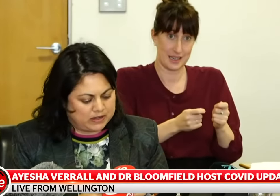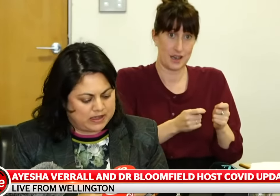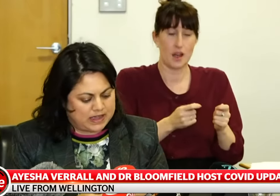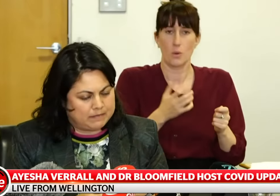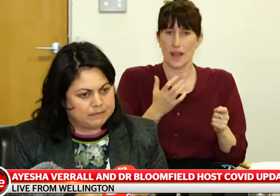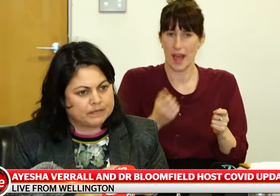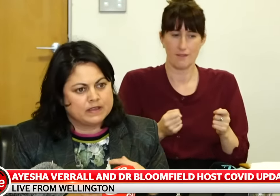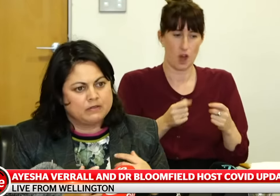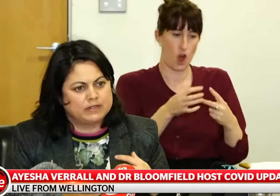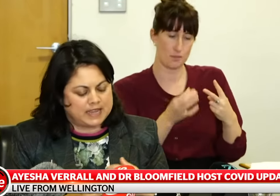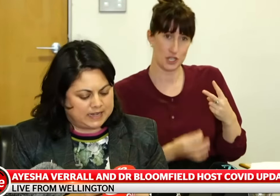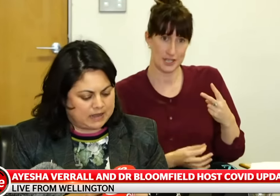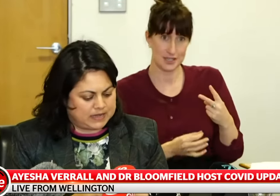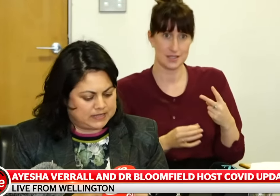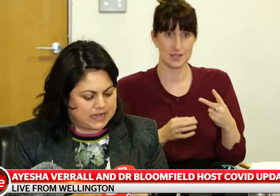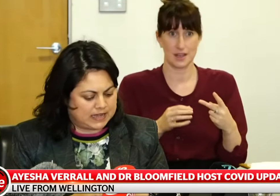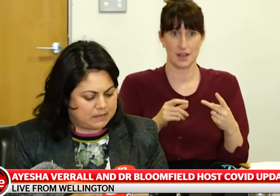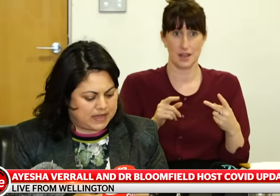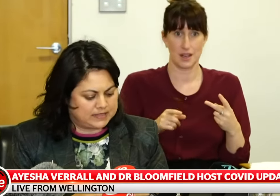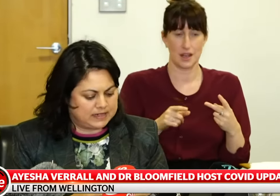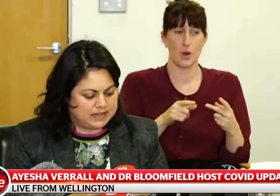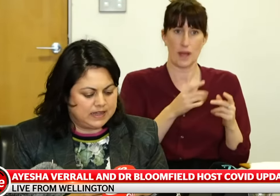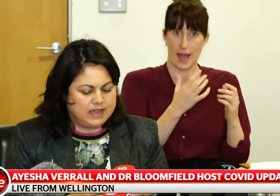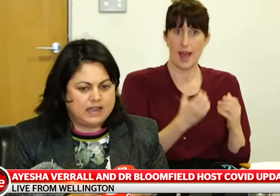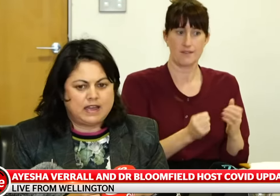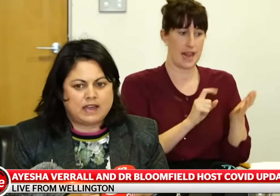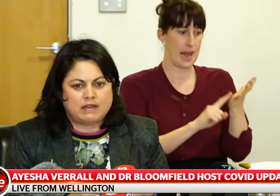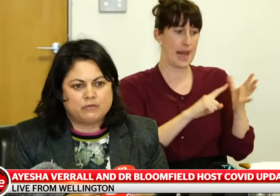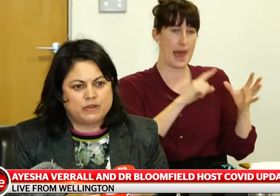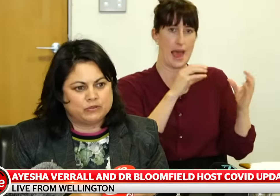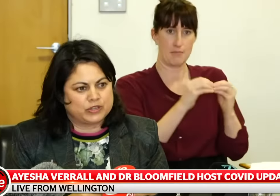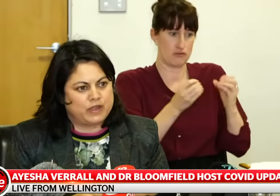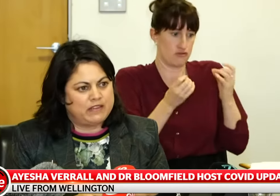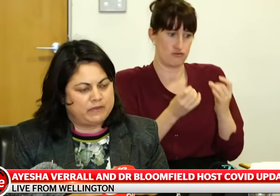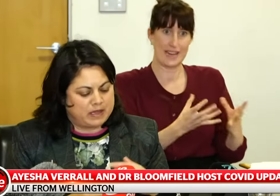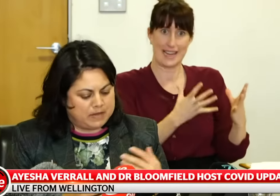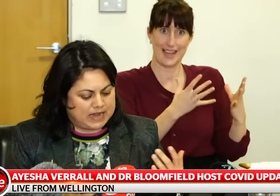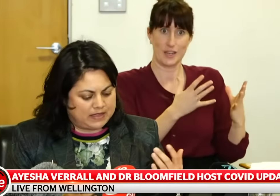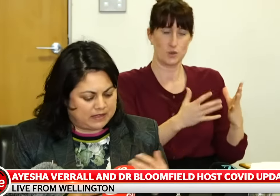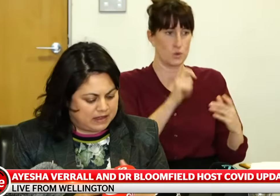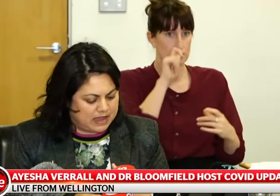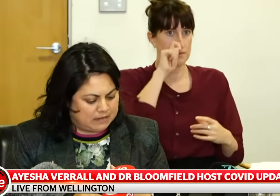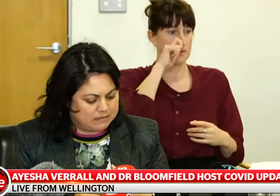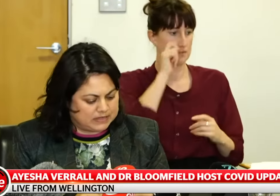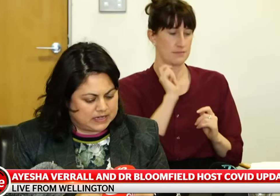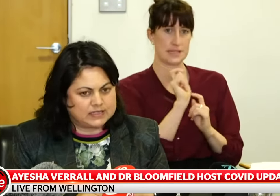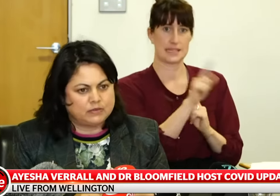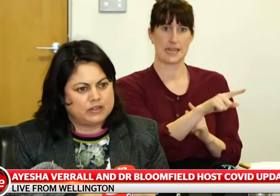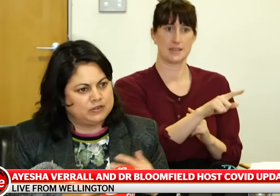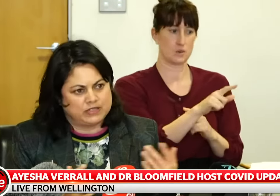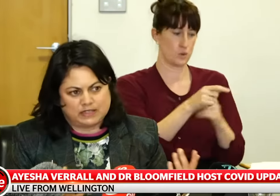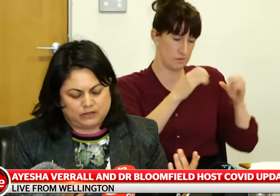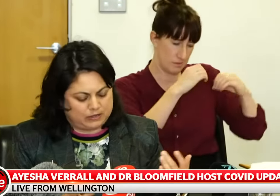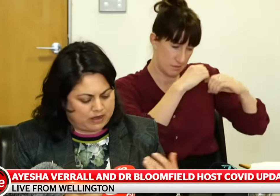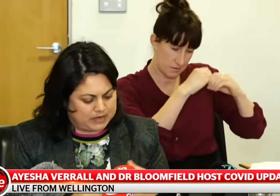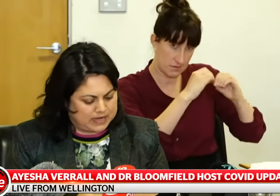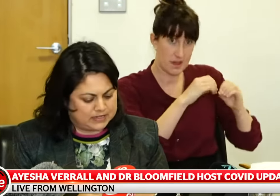sure we're retaining our PCR capacity. We also have many other tests that we're